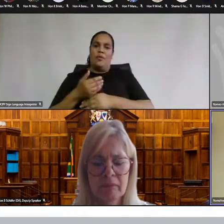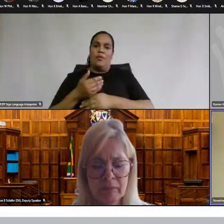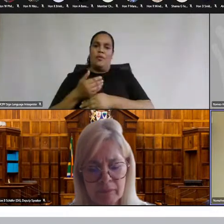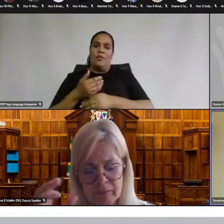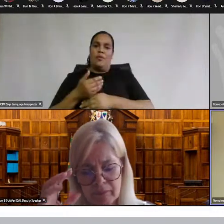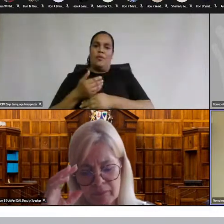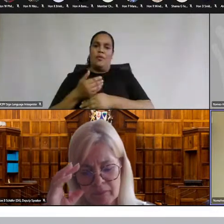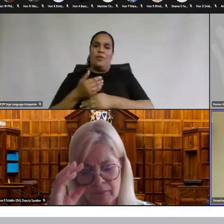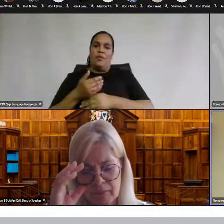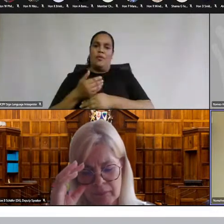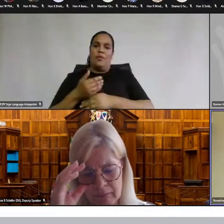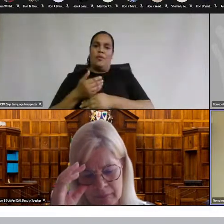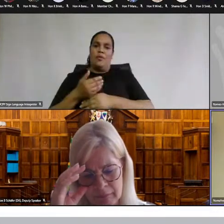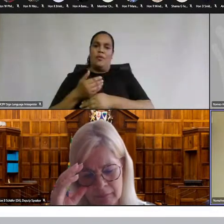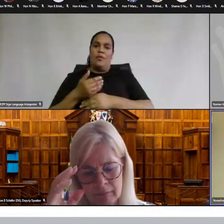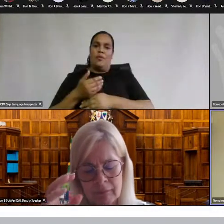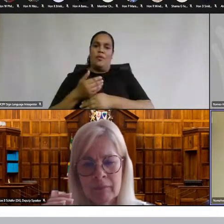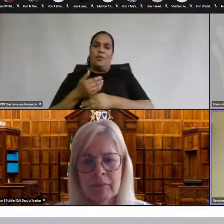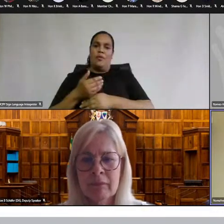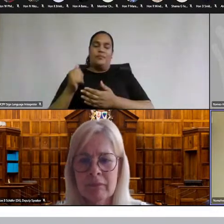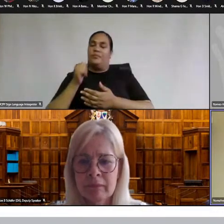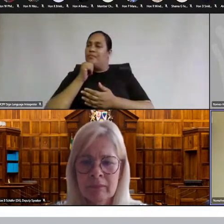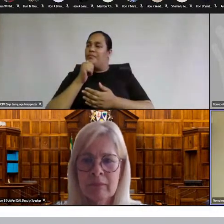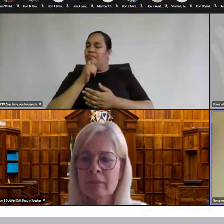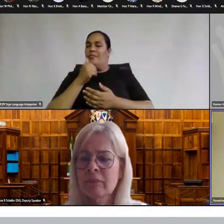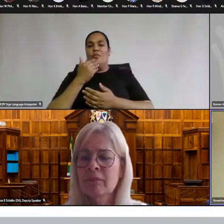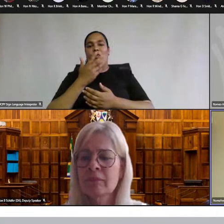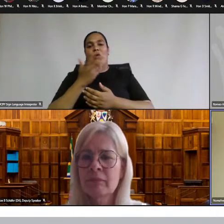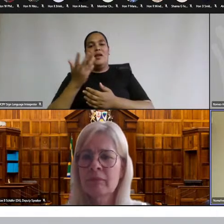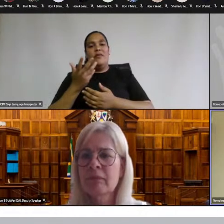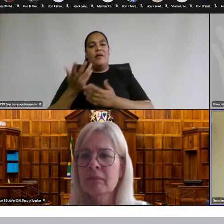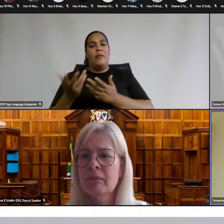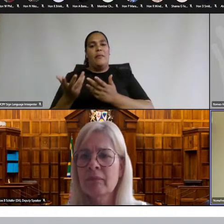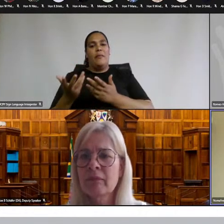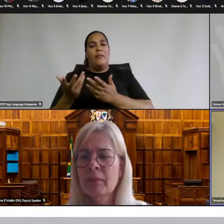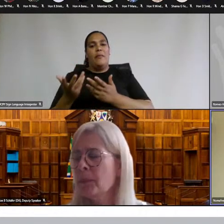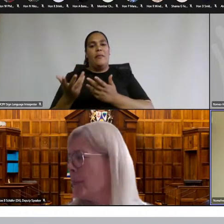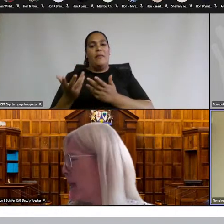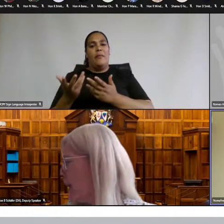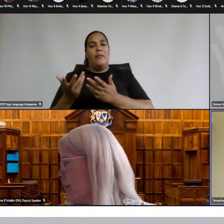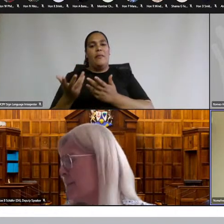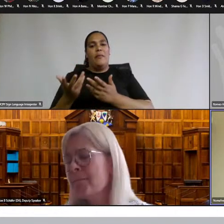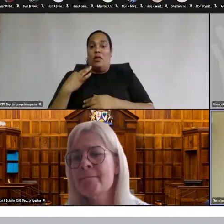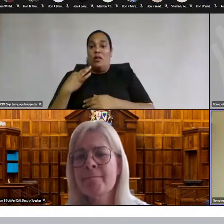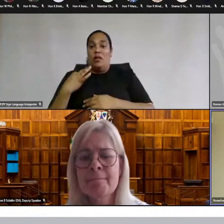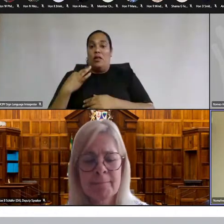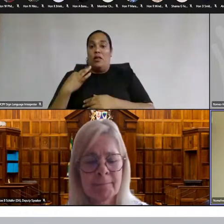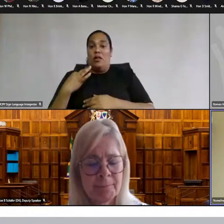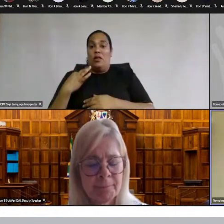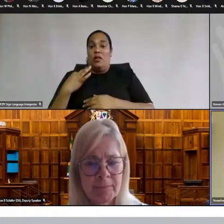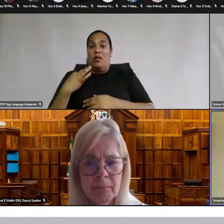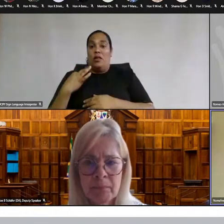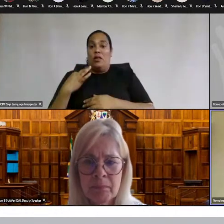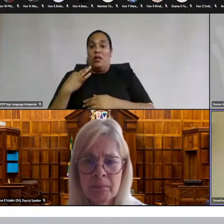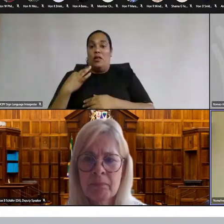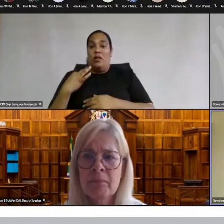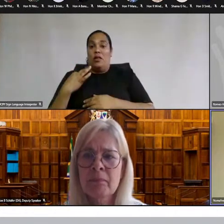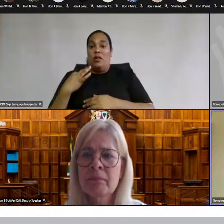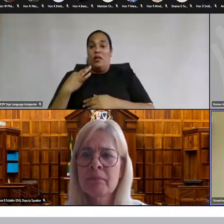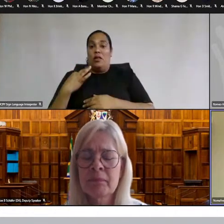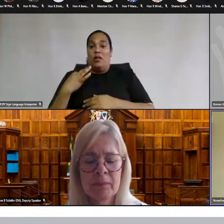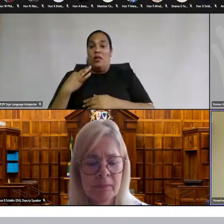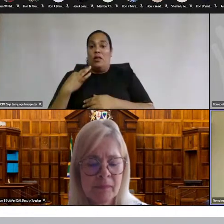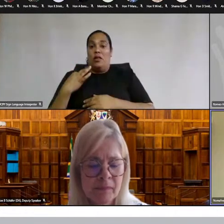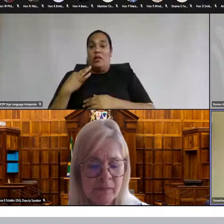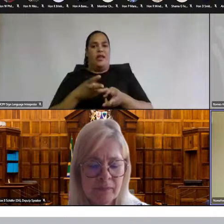some Tani or whoever who might sometimes volunteer and say that, okay, we'll be able to assist in this